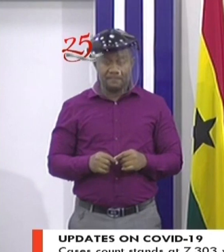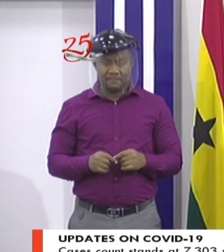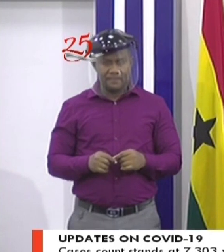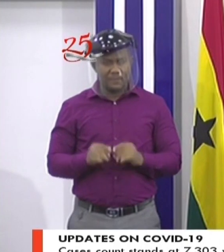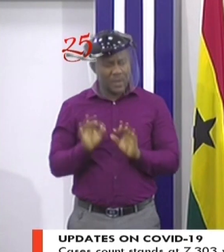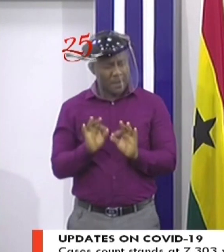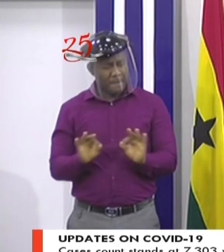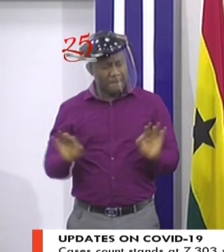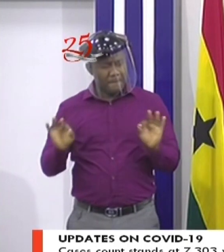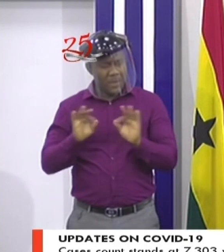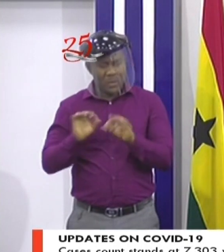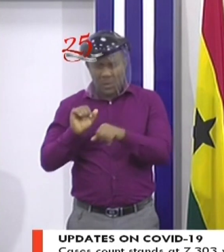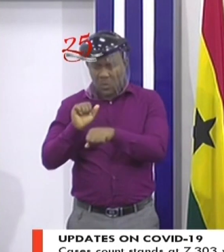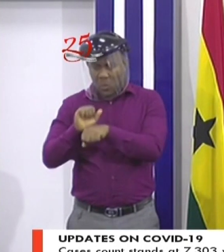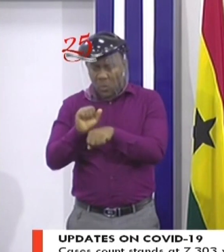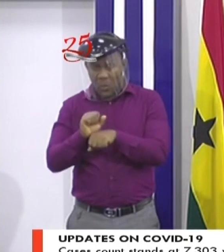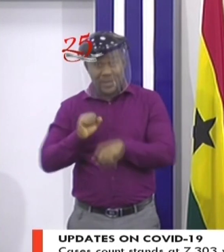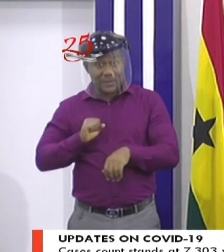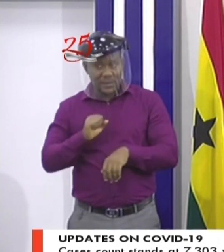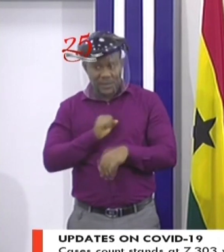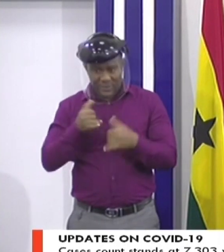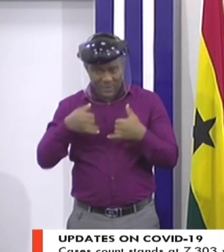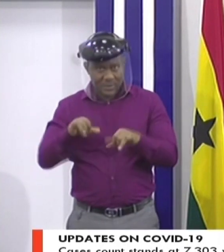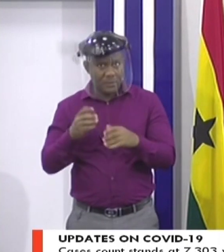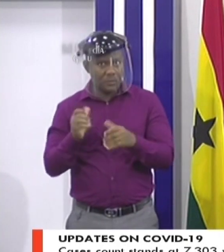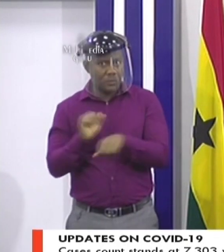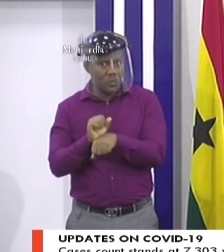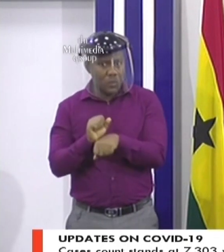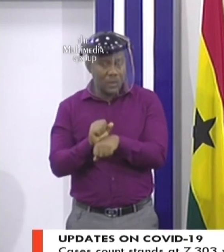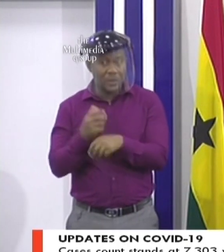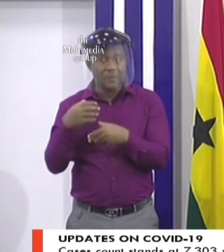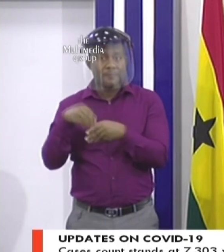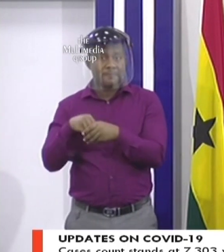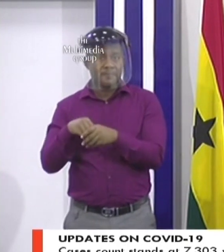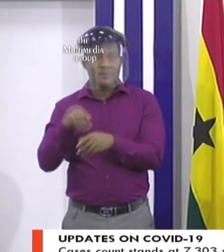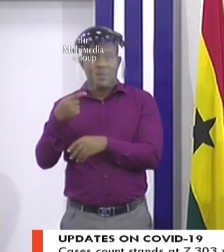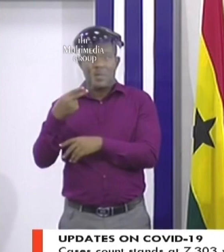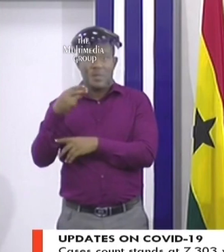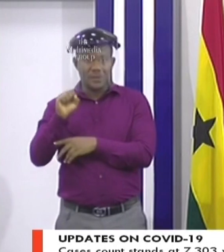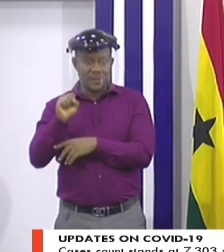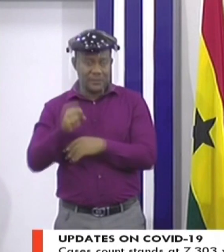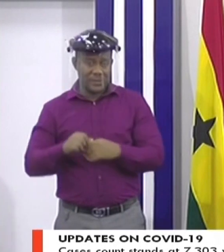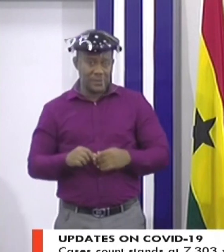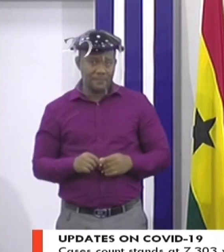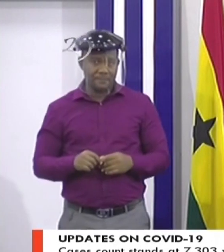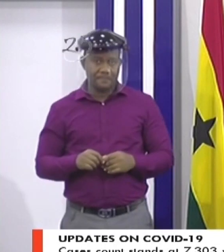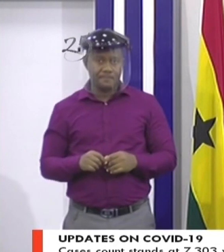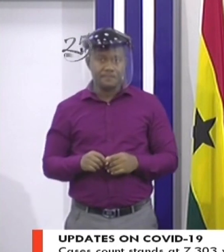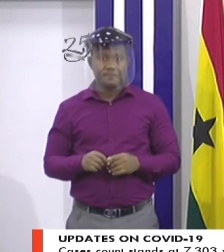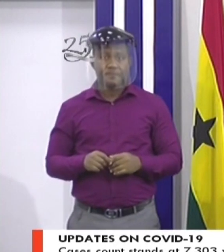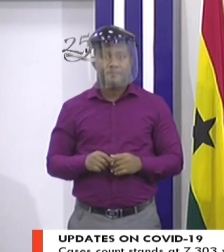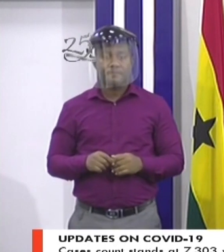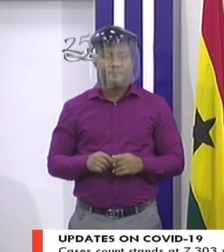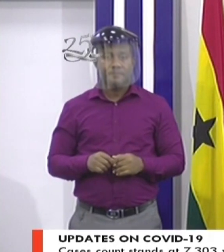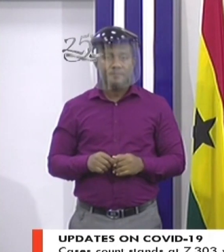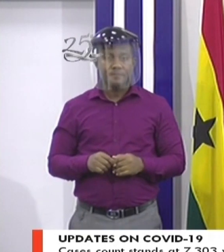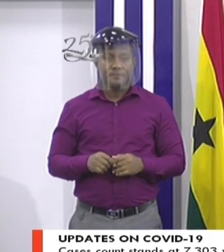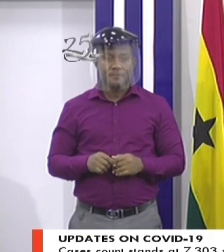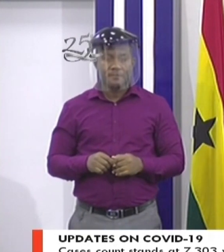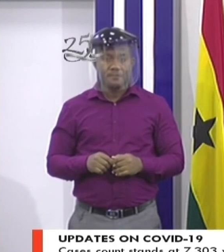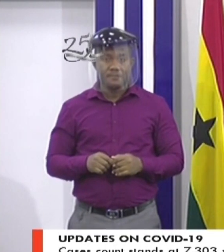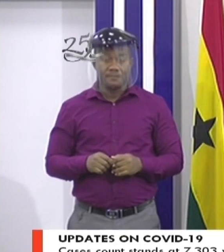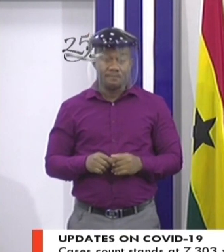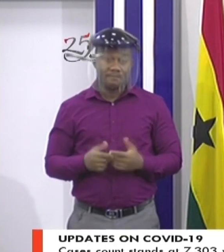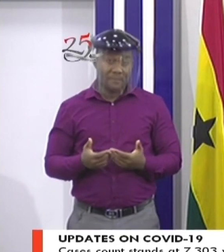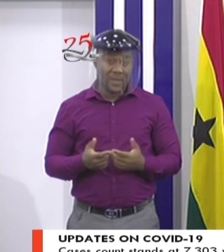essential services are working, including Ghana Health Service. And then the challenges